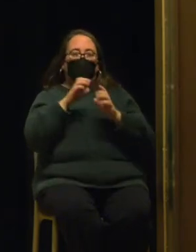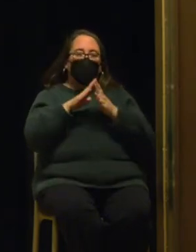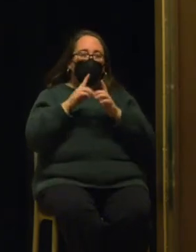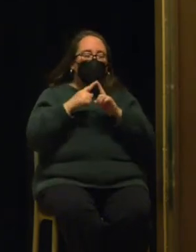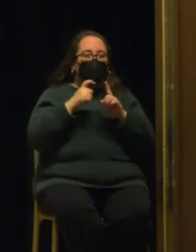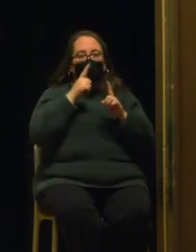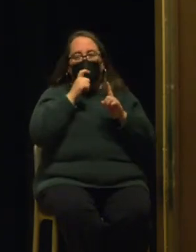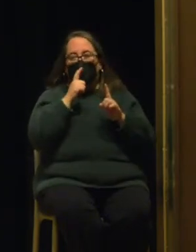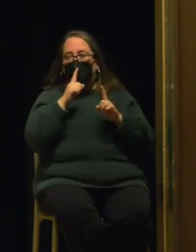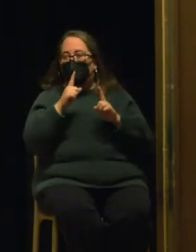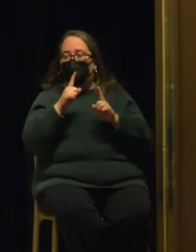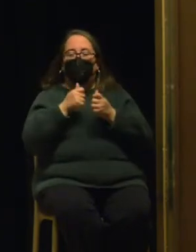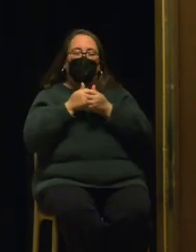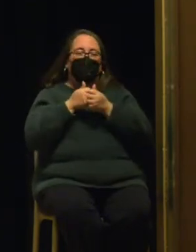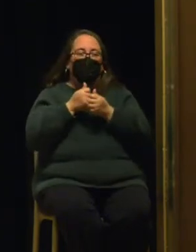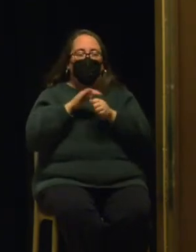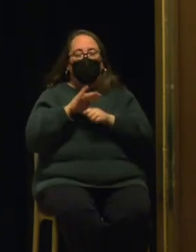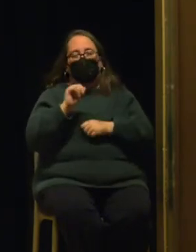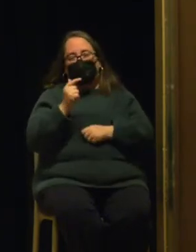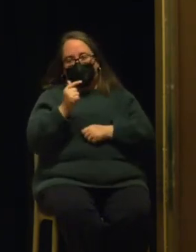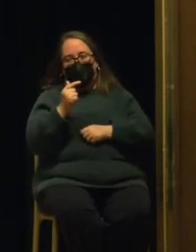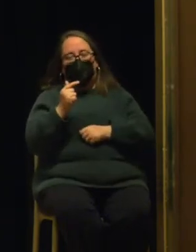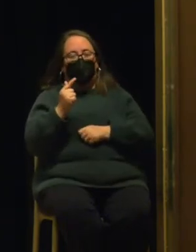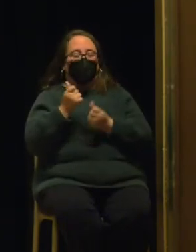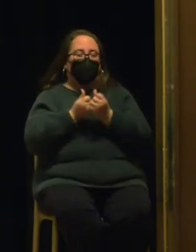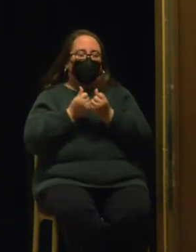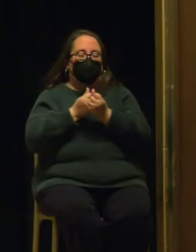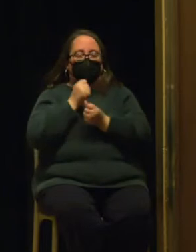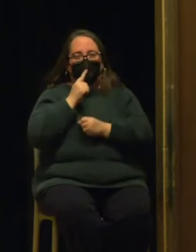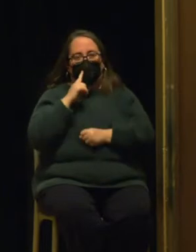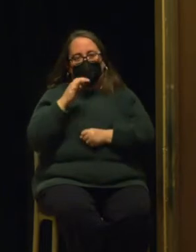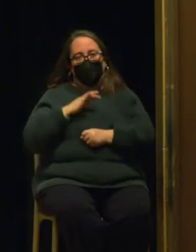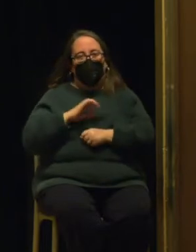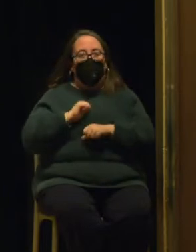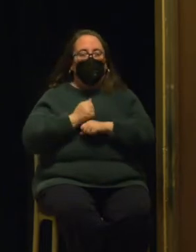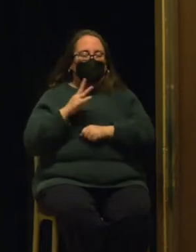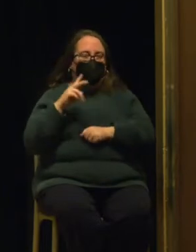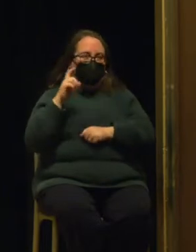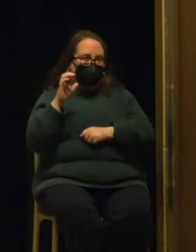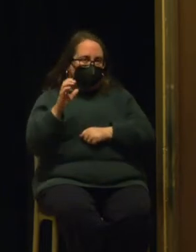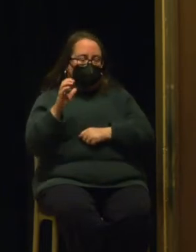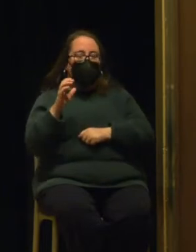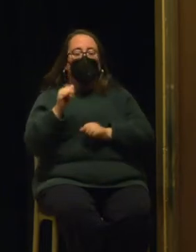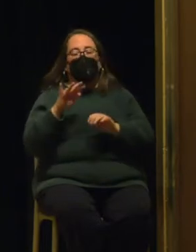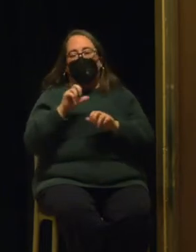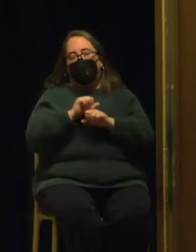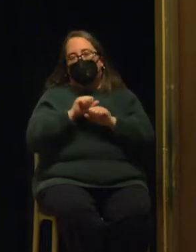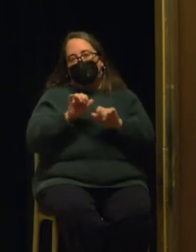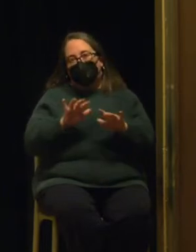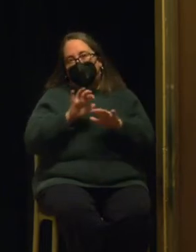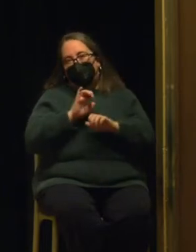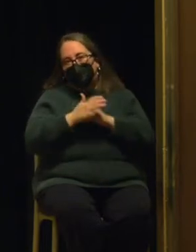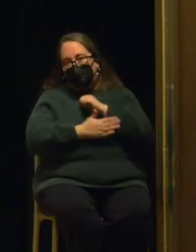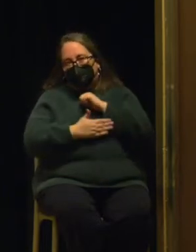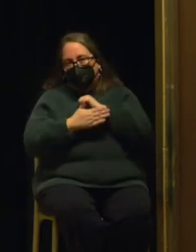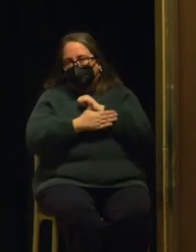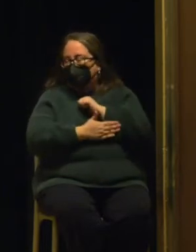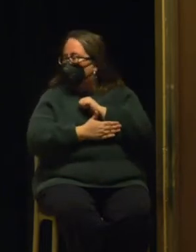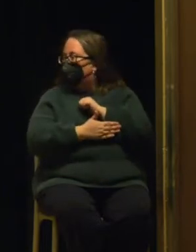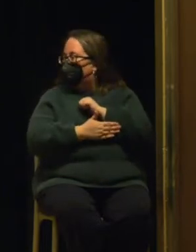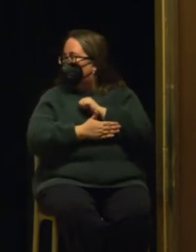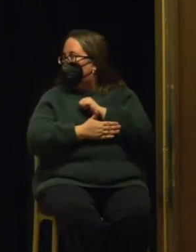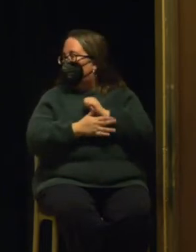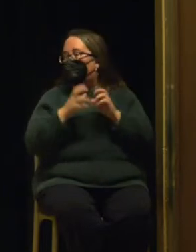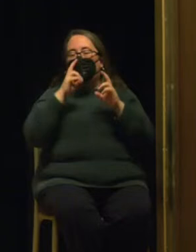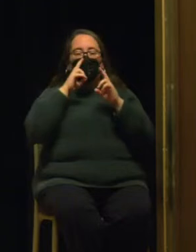are. And please follow us on Instagram. Please support. We're a nonprofit based in Washington, D.C. We do work nationwide. We're just